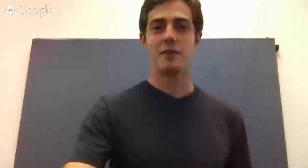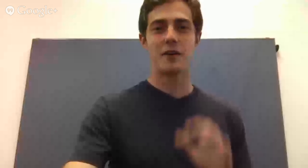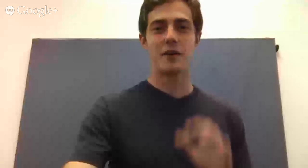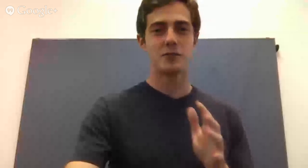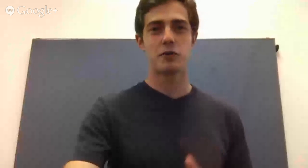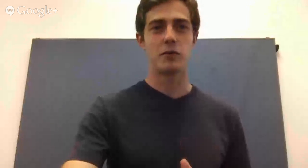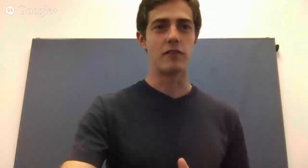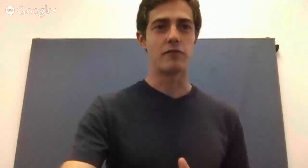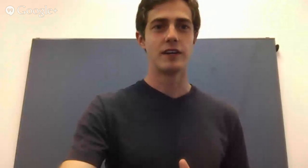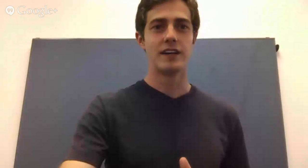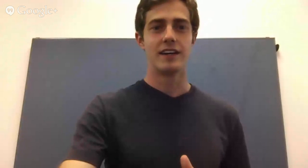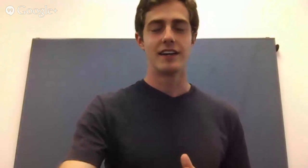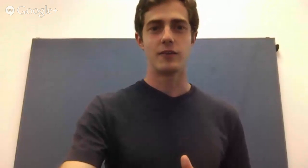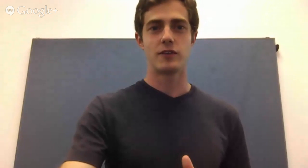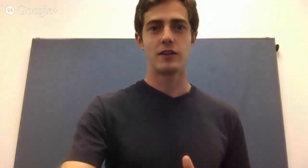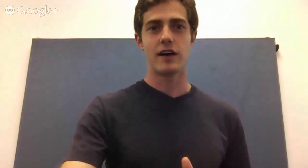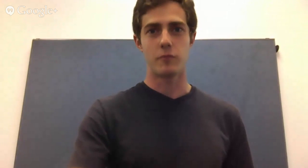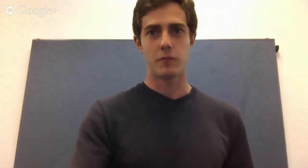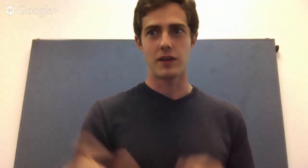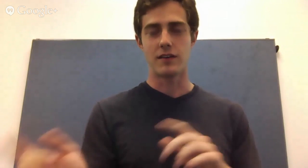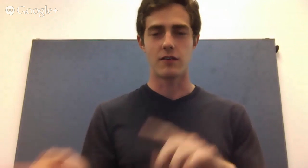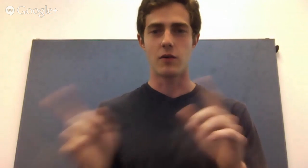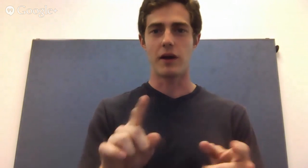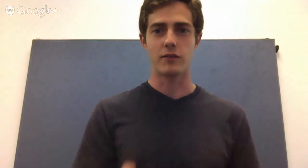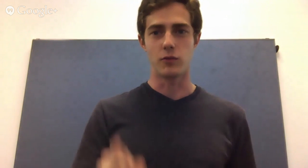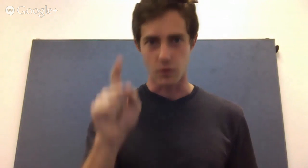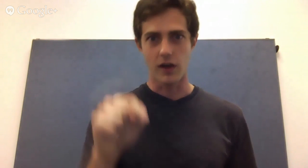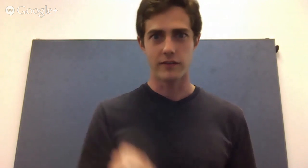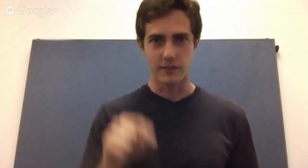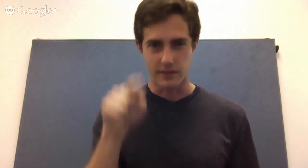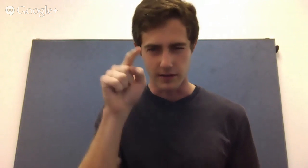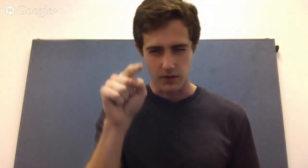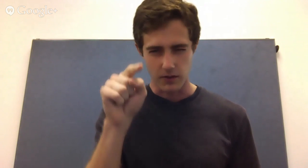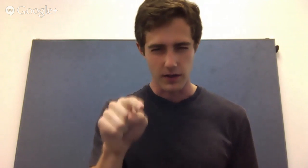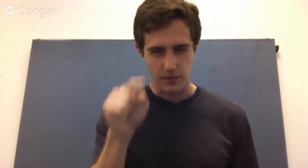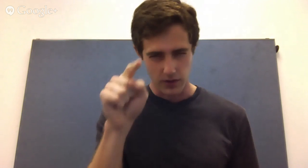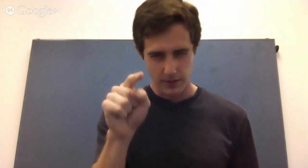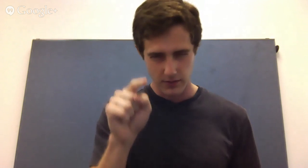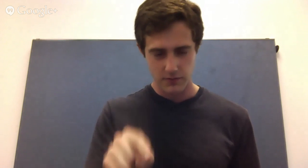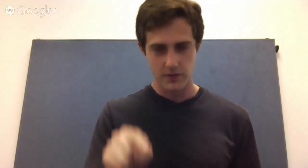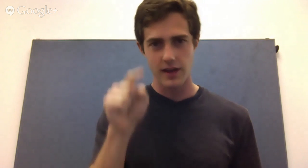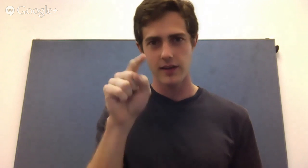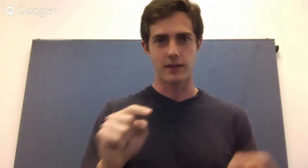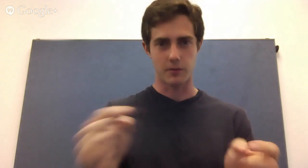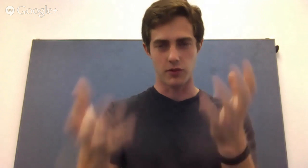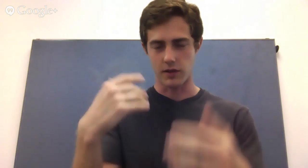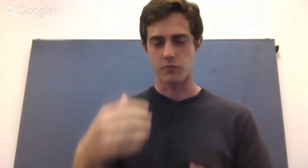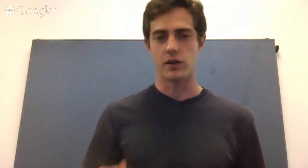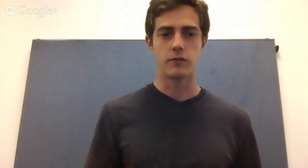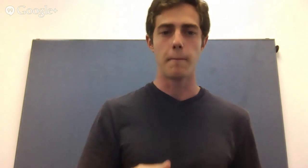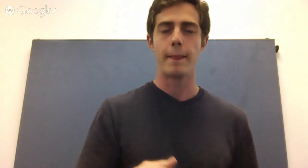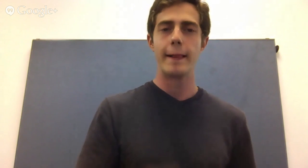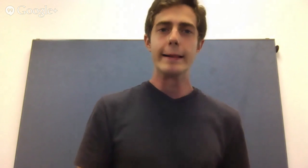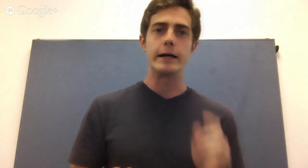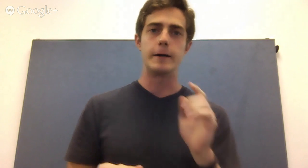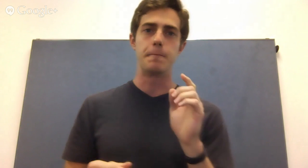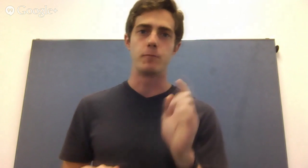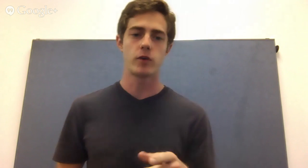Also, it's pretty rough. And you'll see a lot of me going back to glosses and like, okay, what did I do for that? And like pulling up videos. As far as the